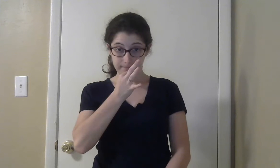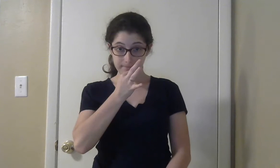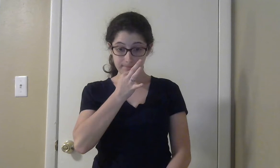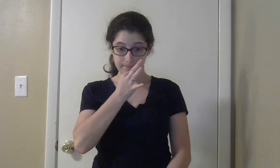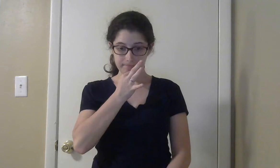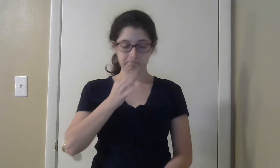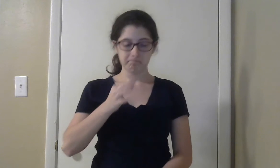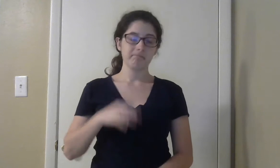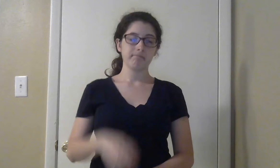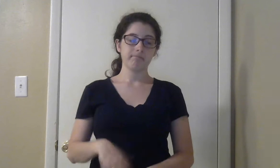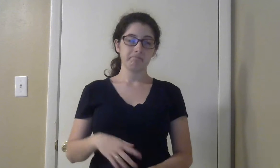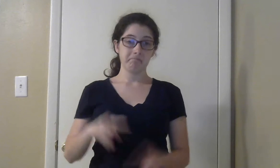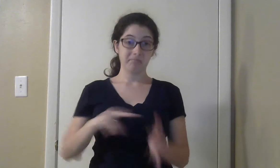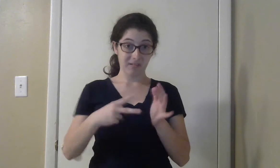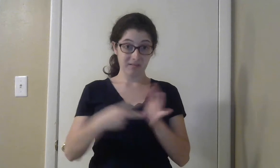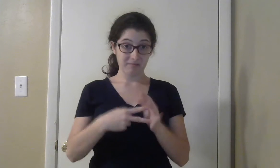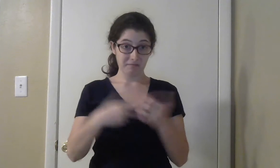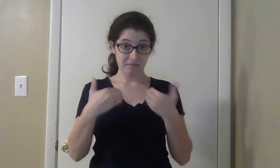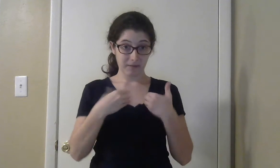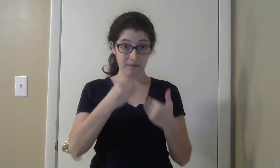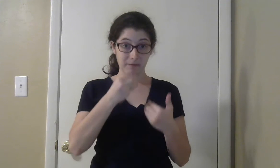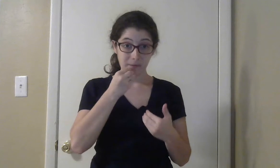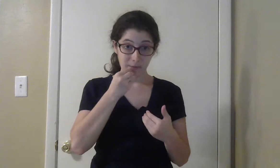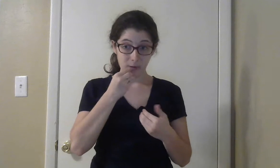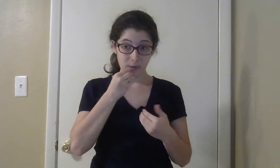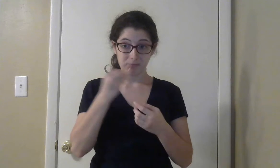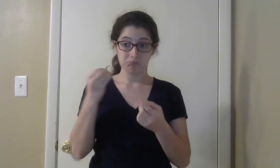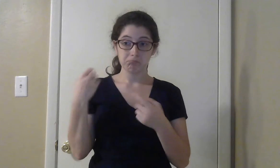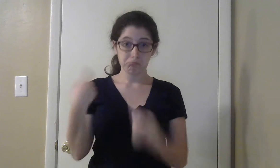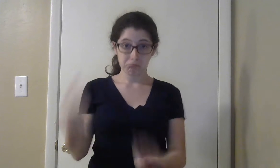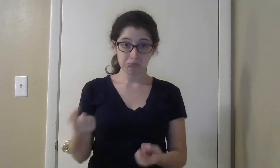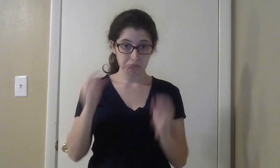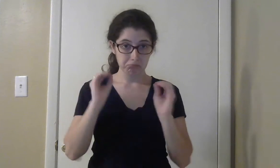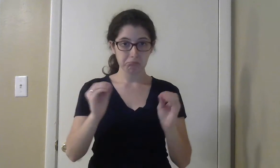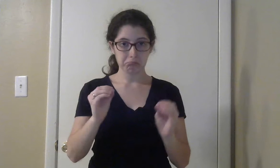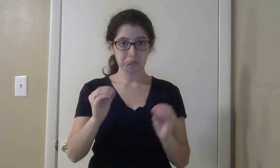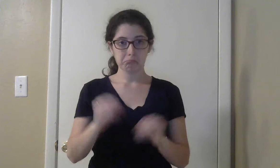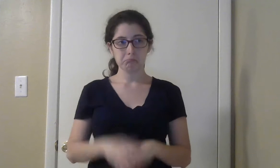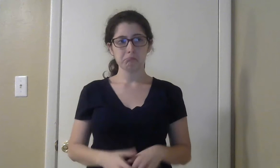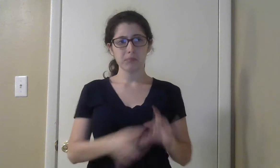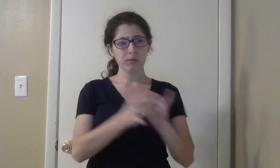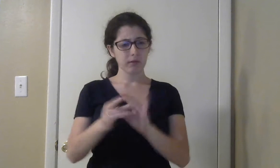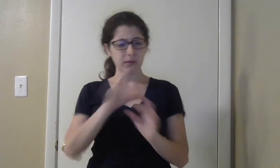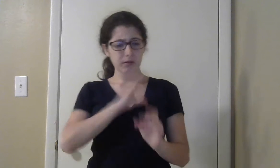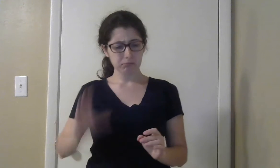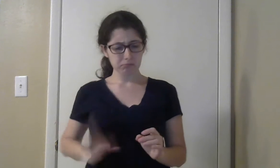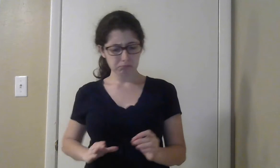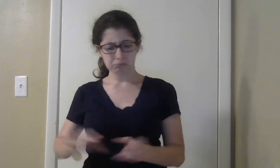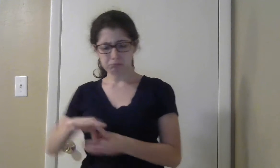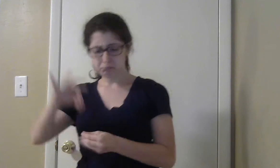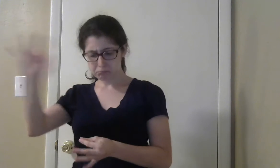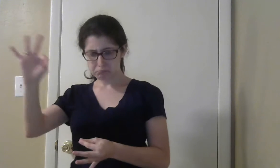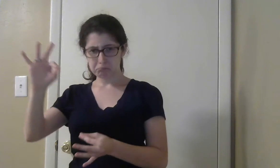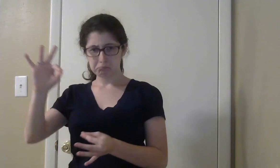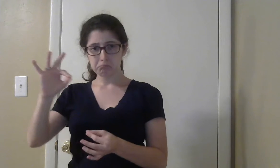food for a certain amount of time. The act is not distinctly Christian, nor is it distinctly spiritual either. It could just be a physical act.